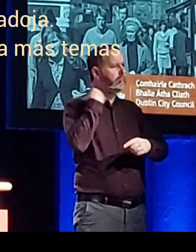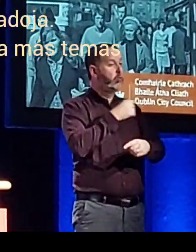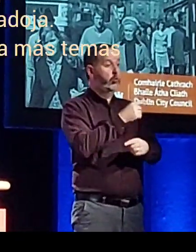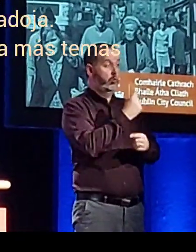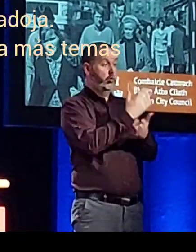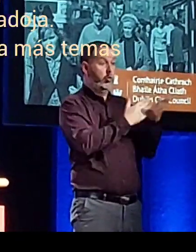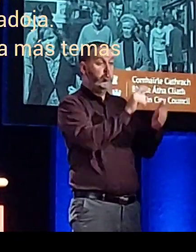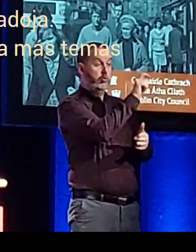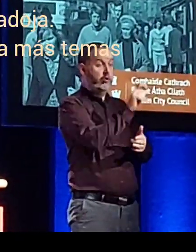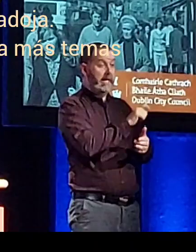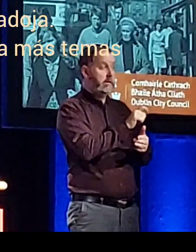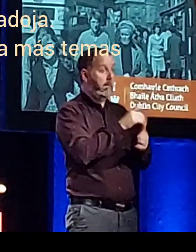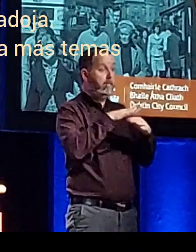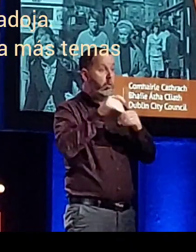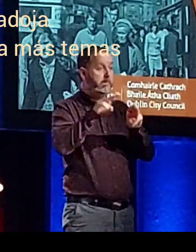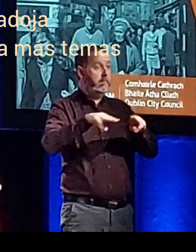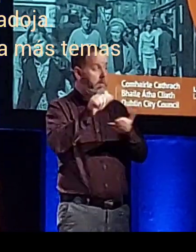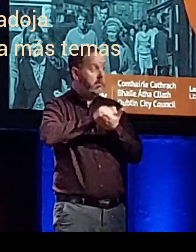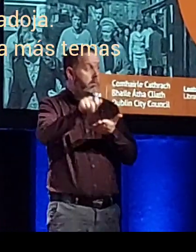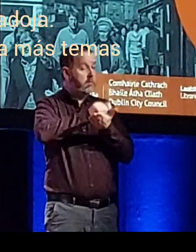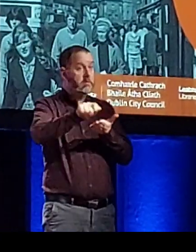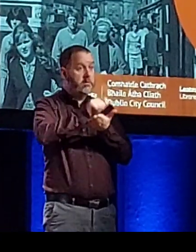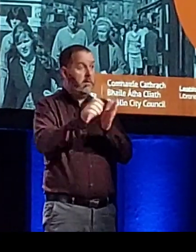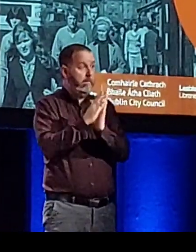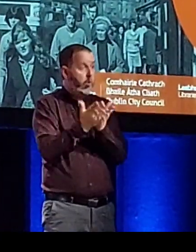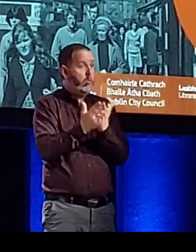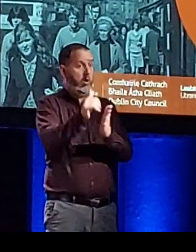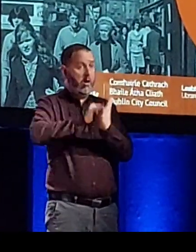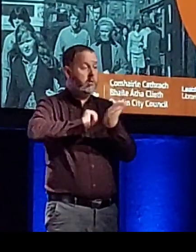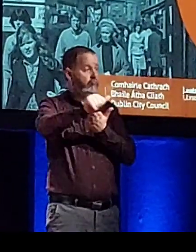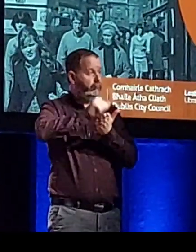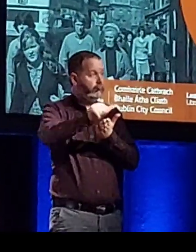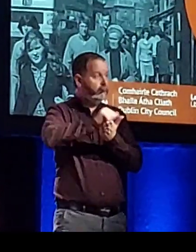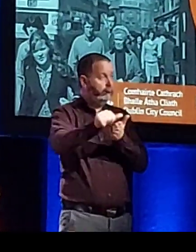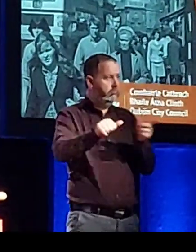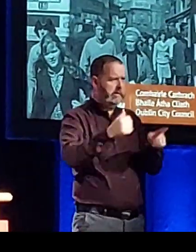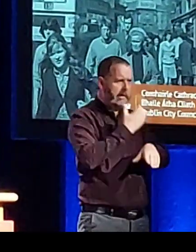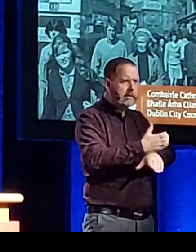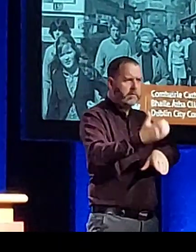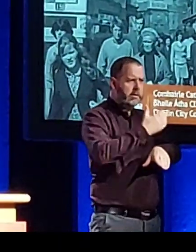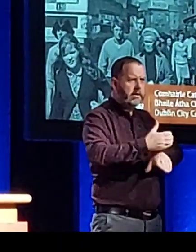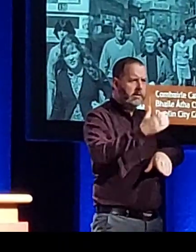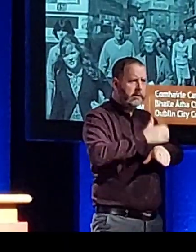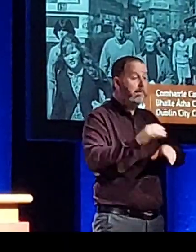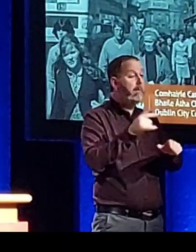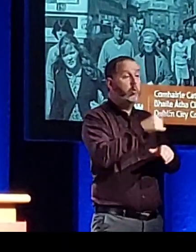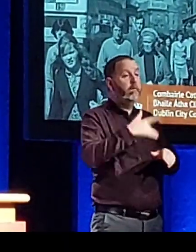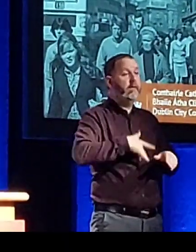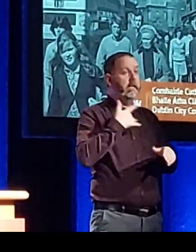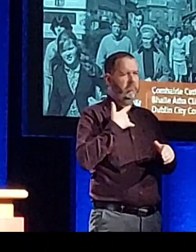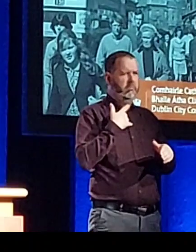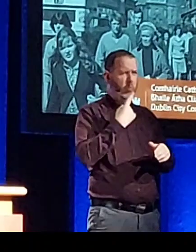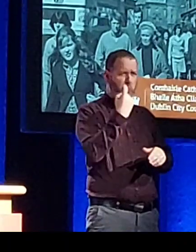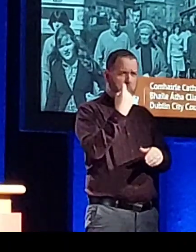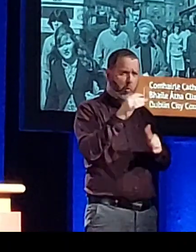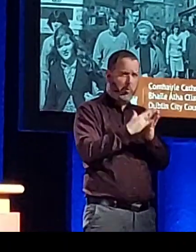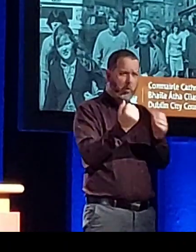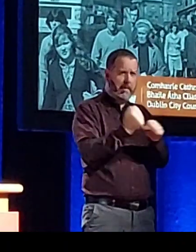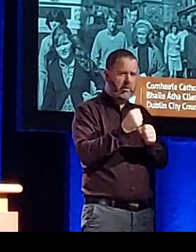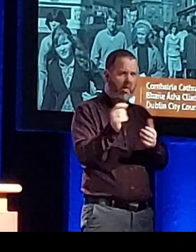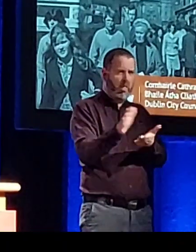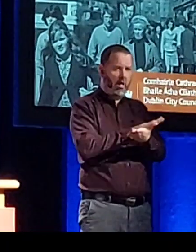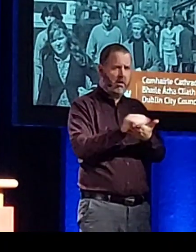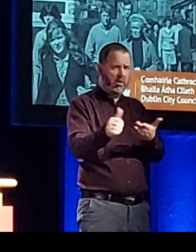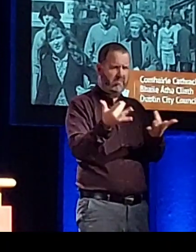literature are the ones on which more and more literature continues to be written. So we might think, well, why do we need another book on the Holocaust? There's lots of